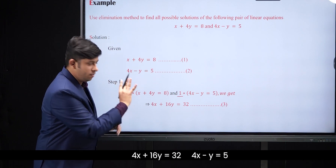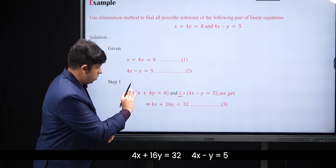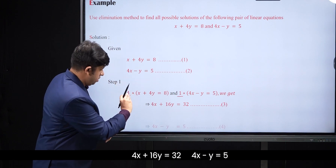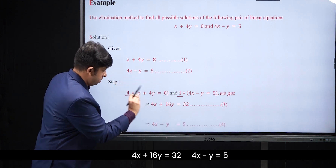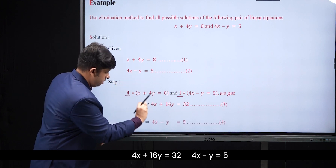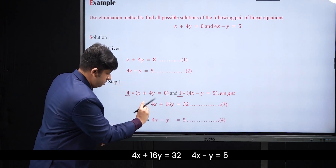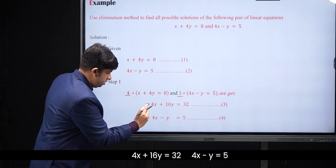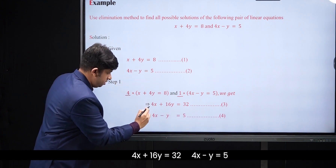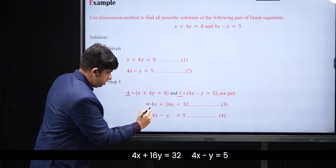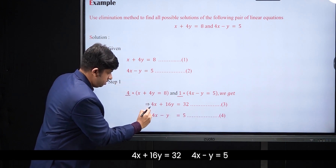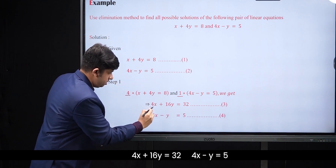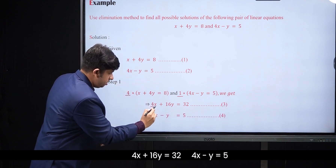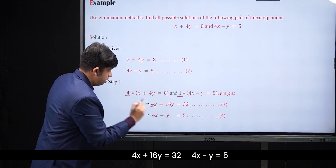to 5.